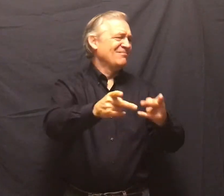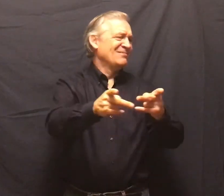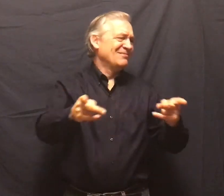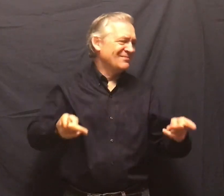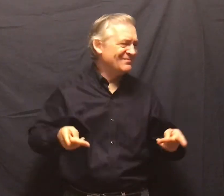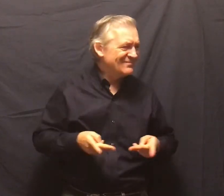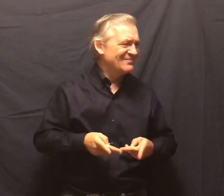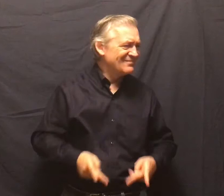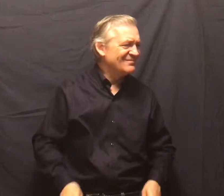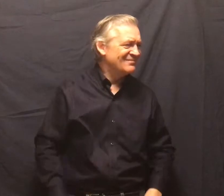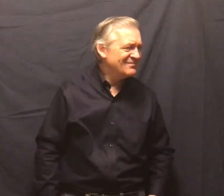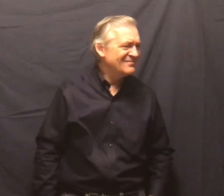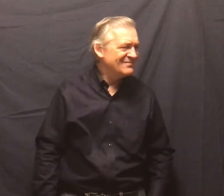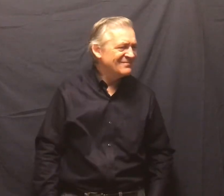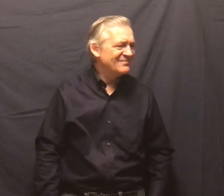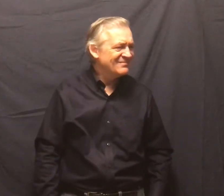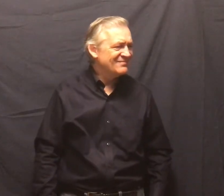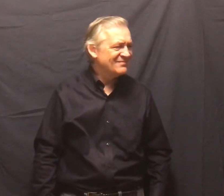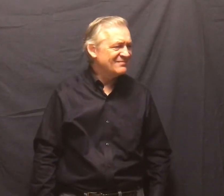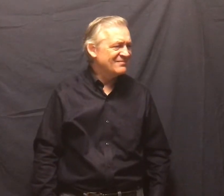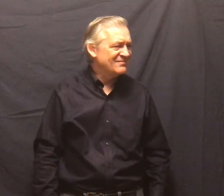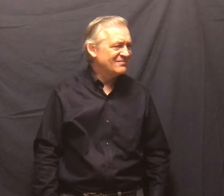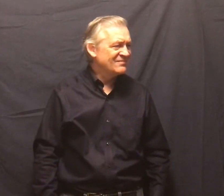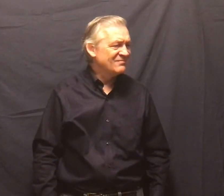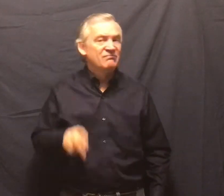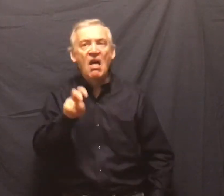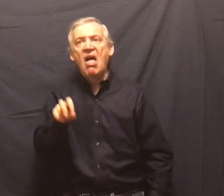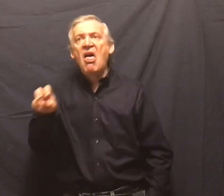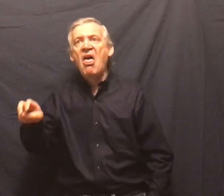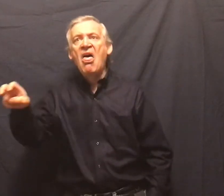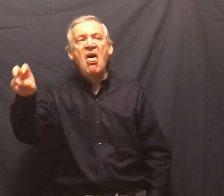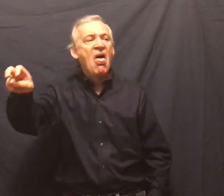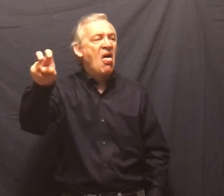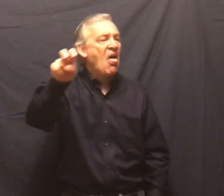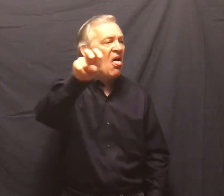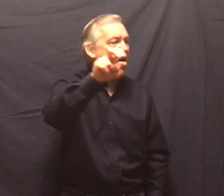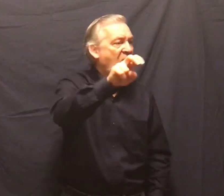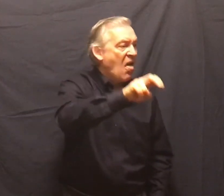There wouldn't be no more running around the country and getting fed by a Jap cook.